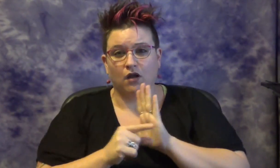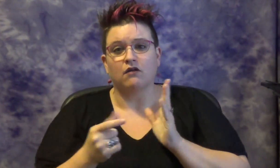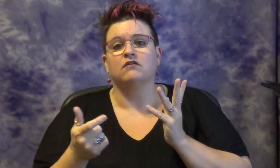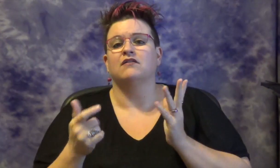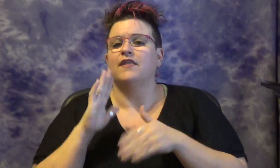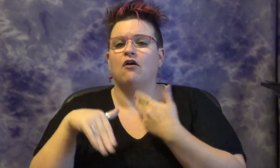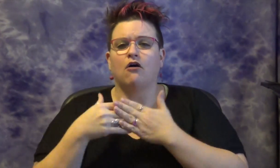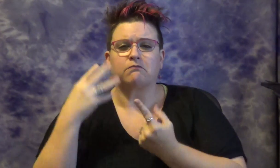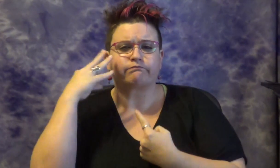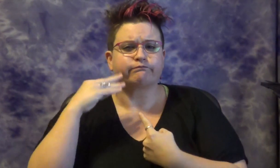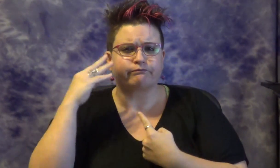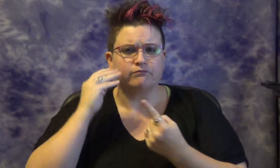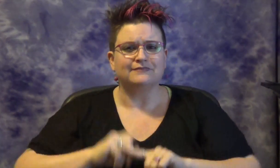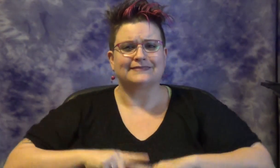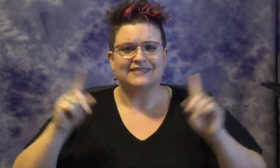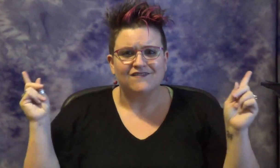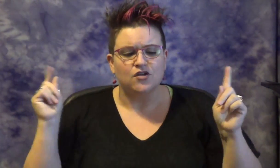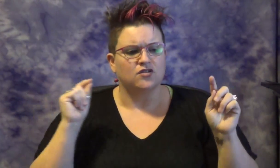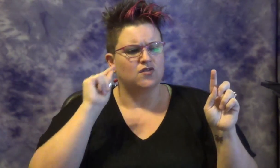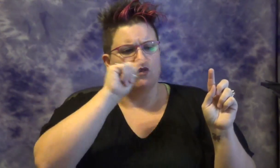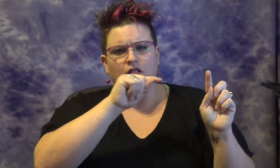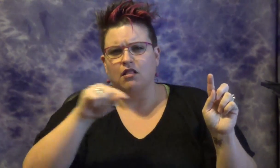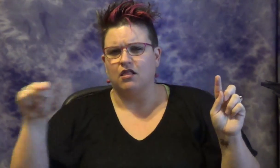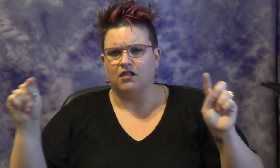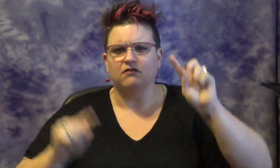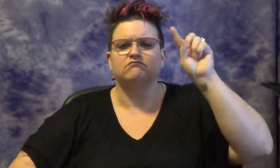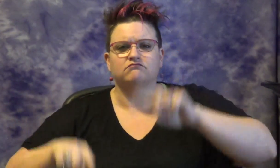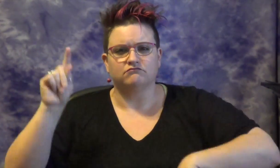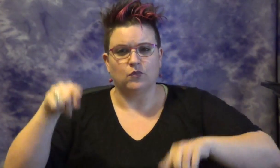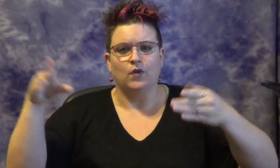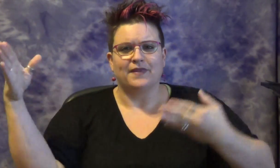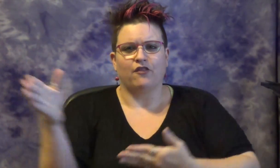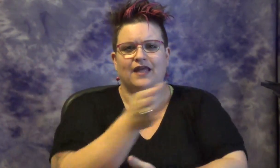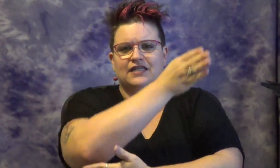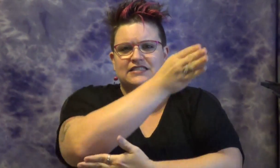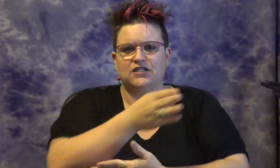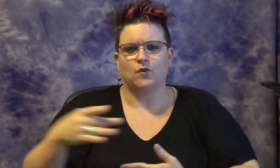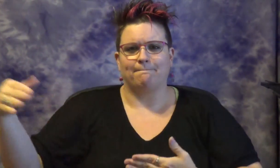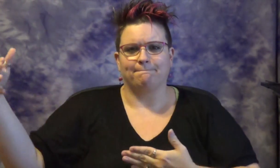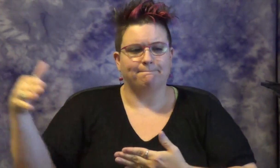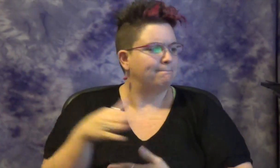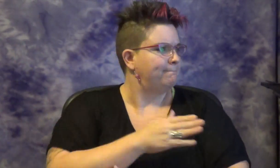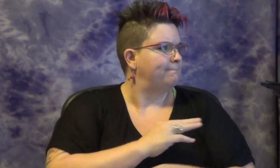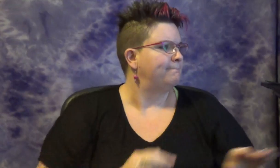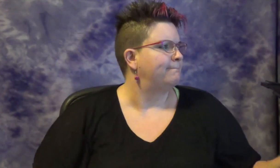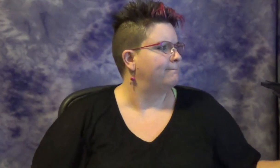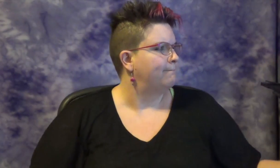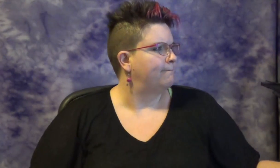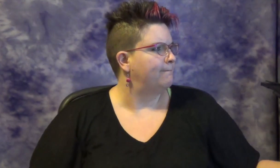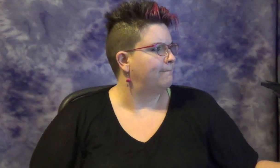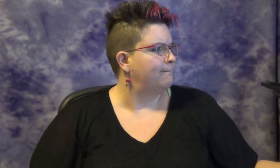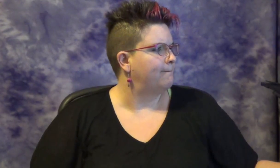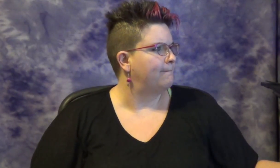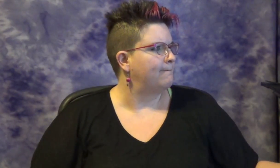diverse community. Remember everybody's background is different. So you're going to have to work within that